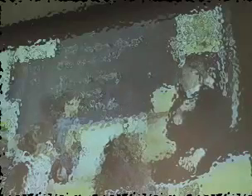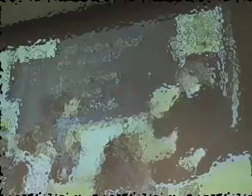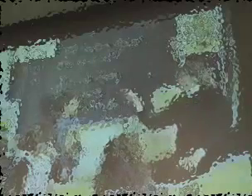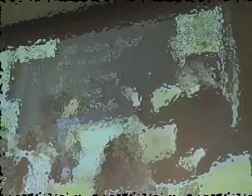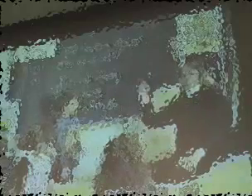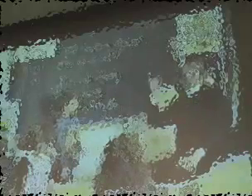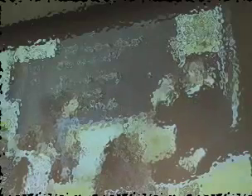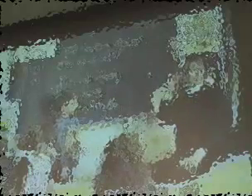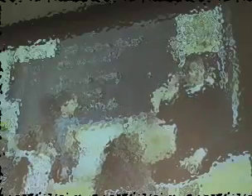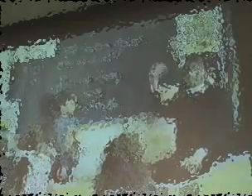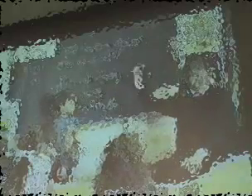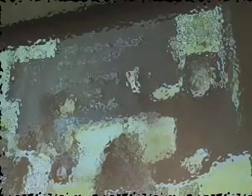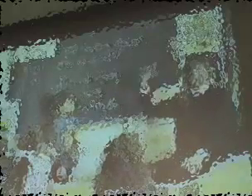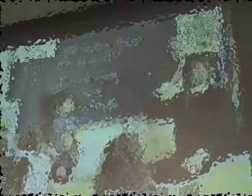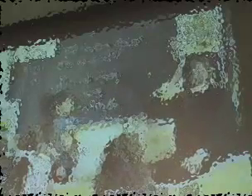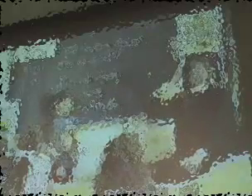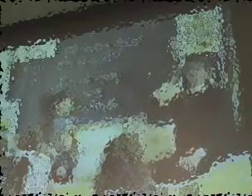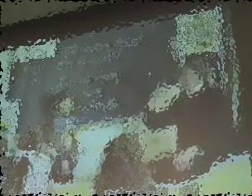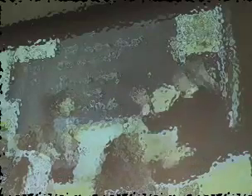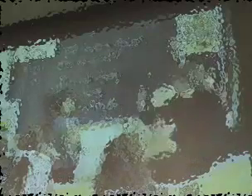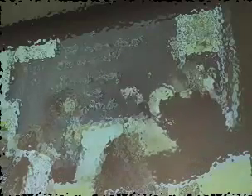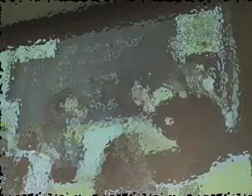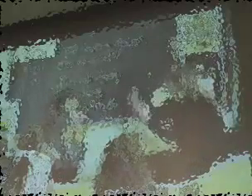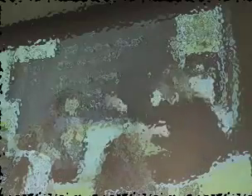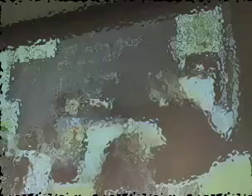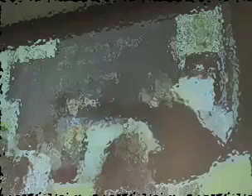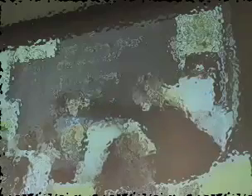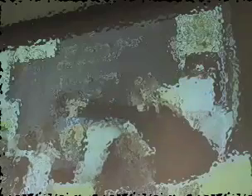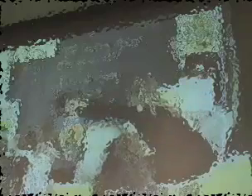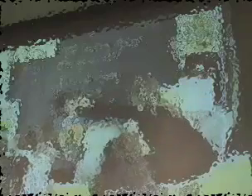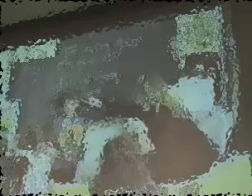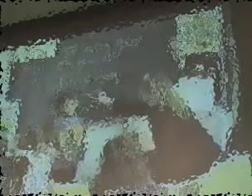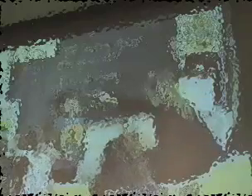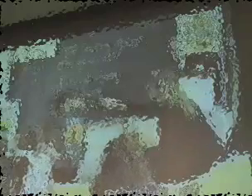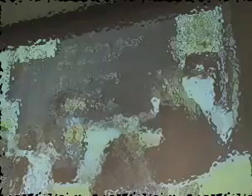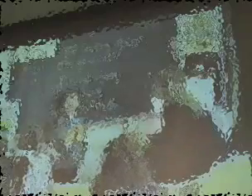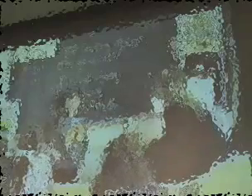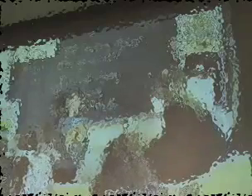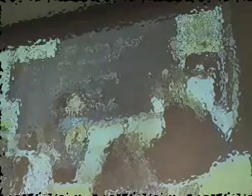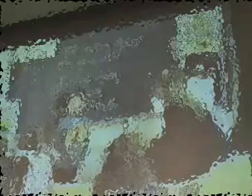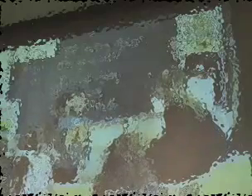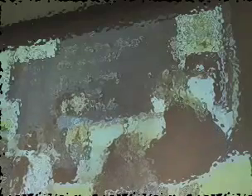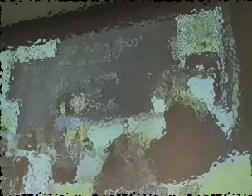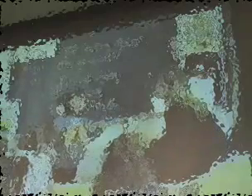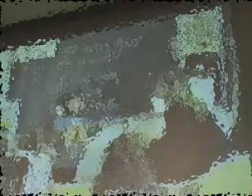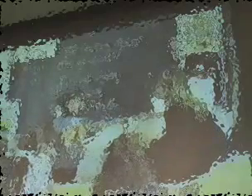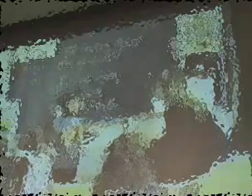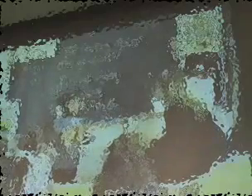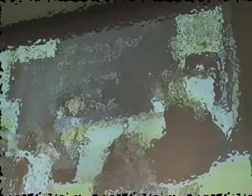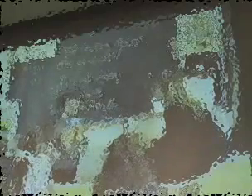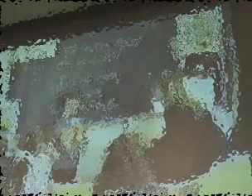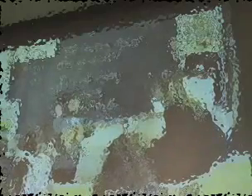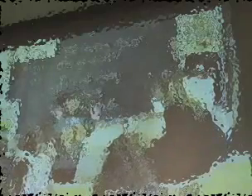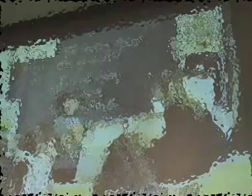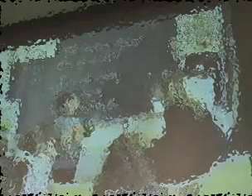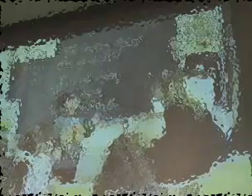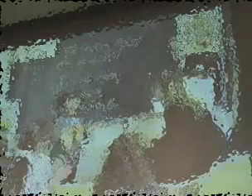Yeah. And then I just have to beat a dead horse. But he's done. Hey, there's no rain to speak of out there. No, there's no rain at all. It's not